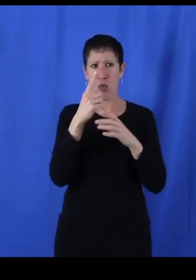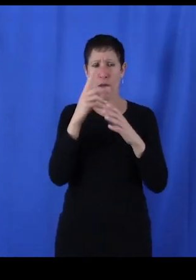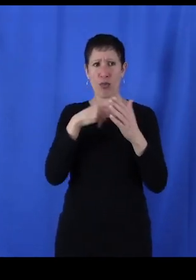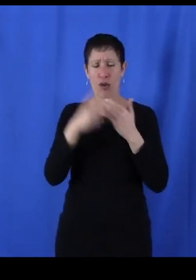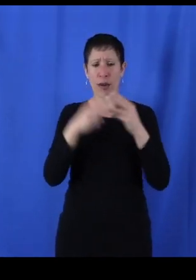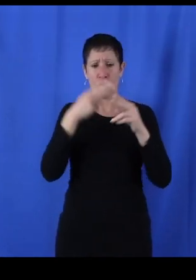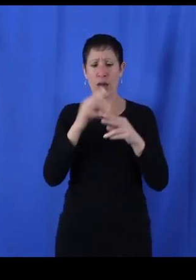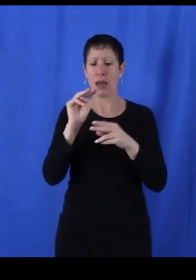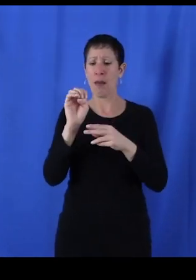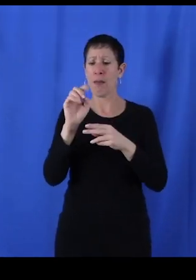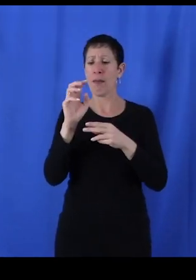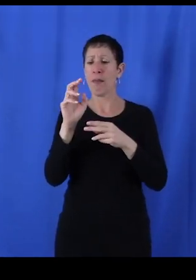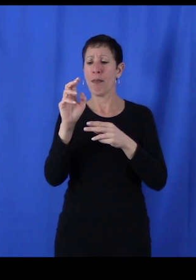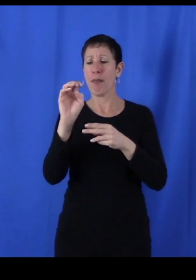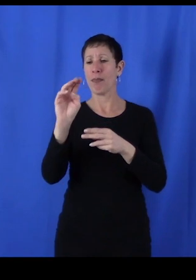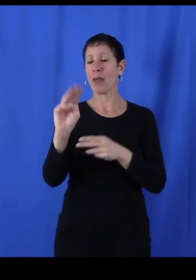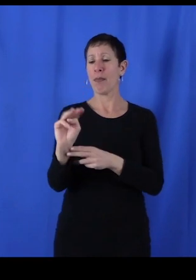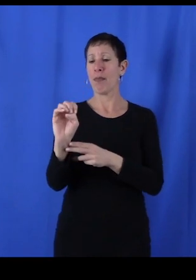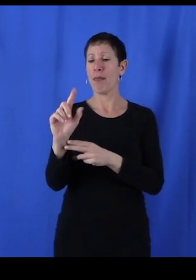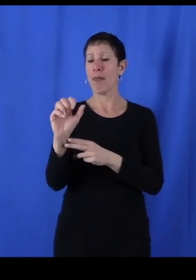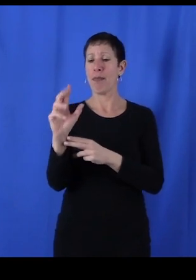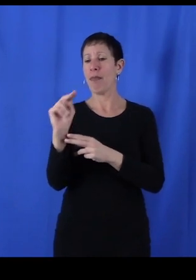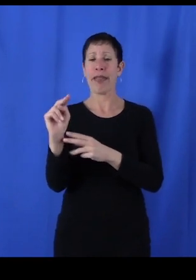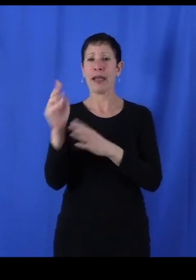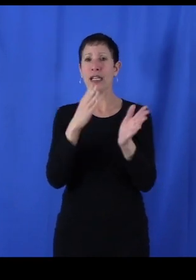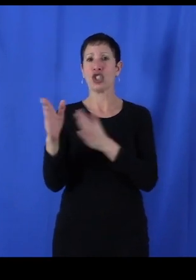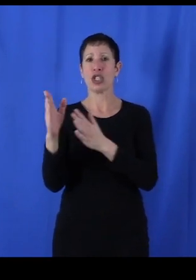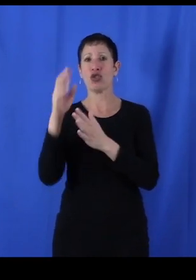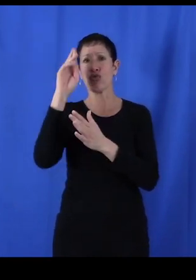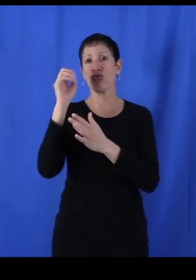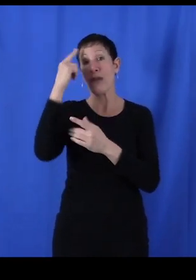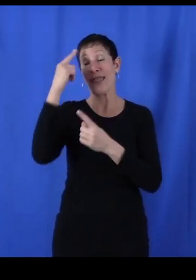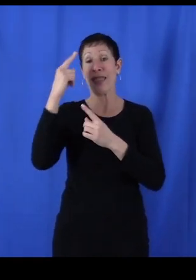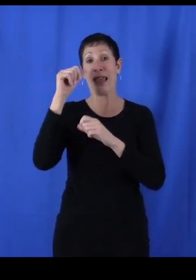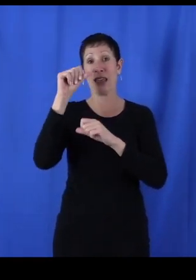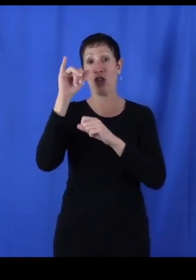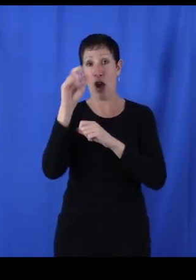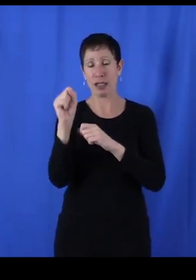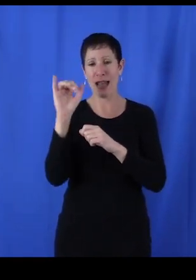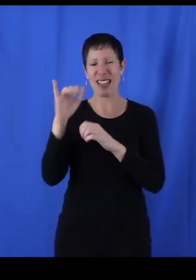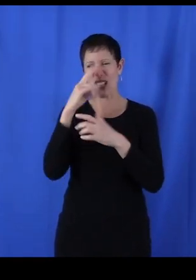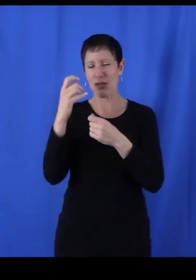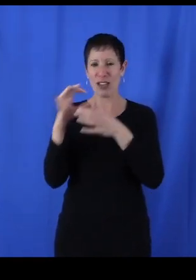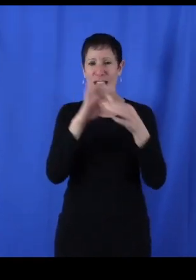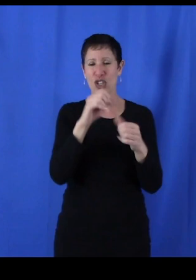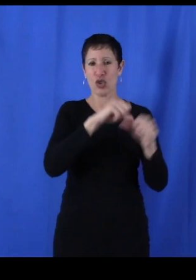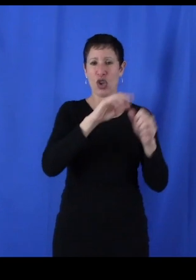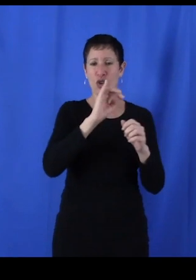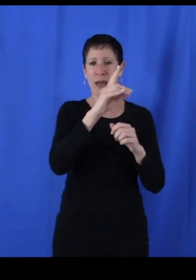arts. And it's been interesting to think about that in relationship to social media. And what I love is like all these